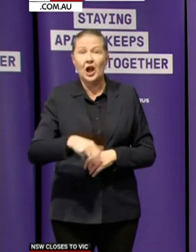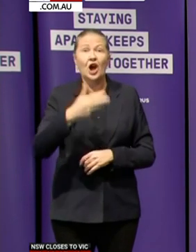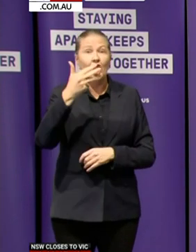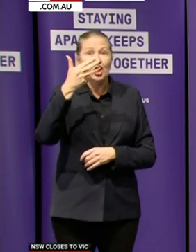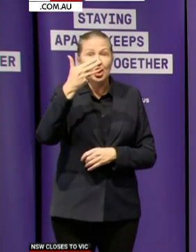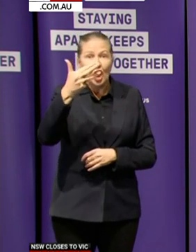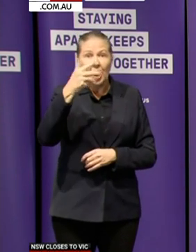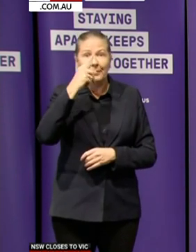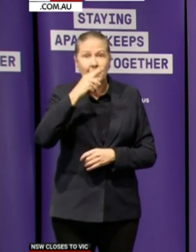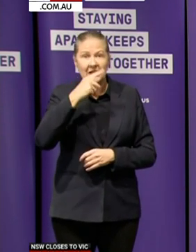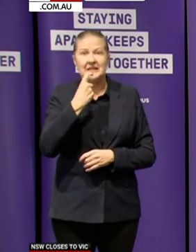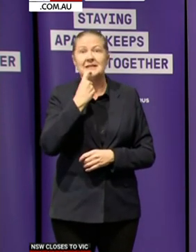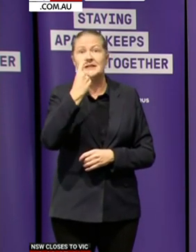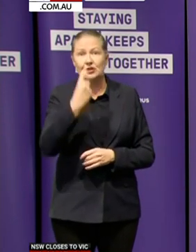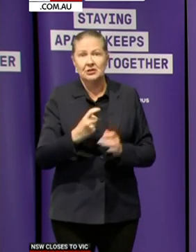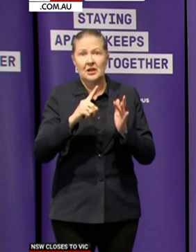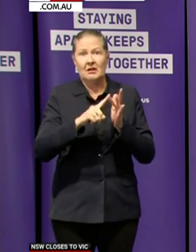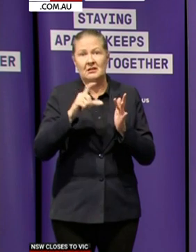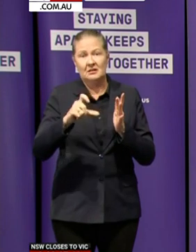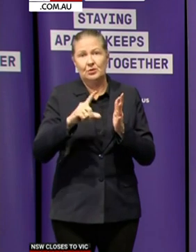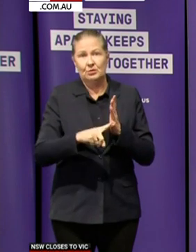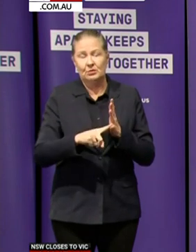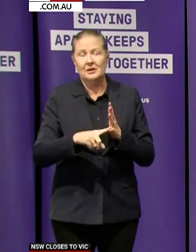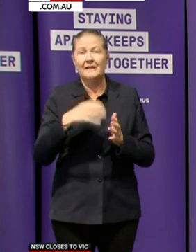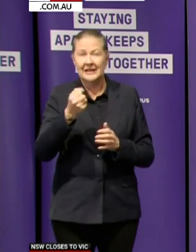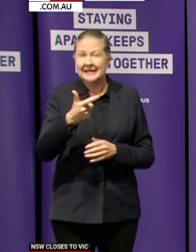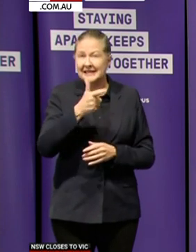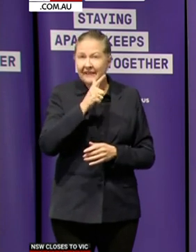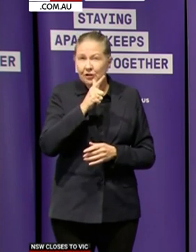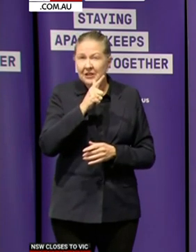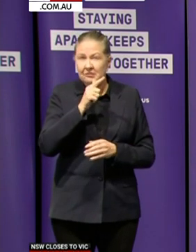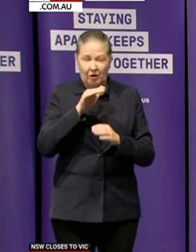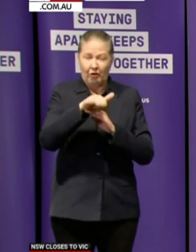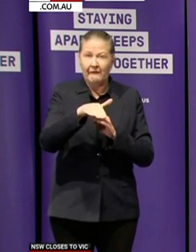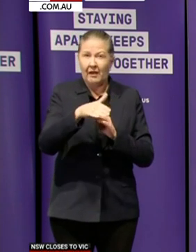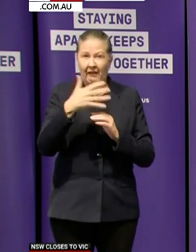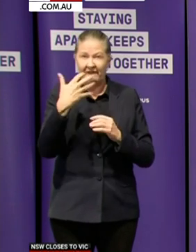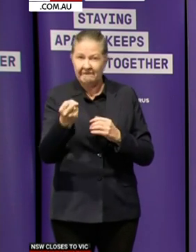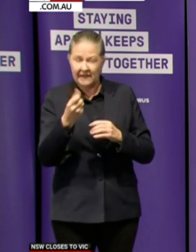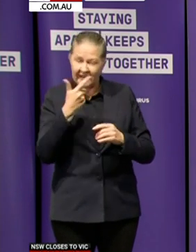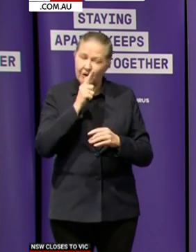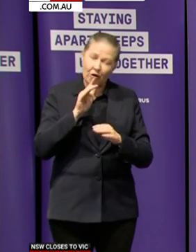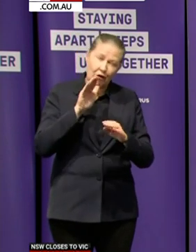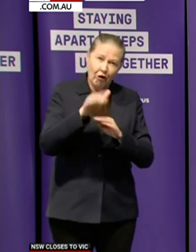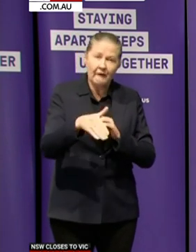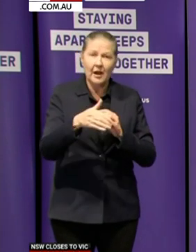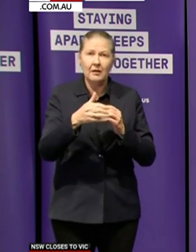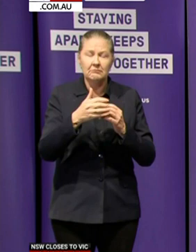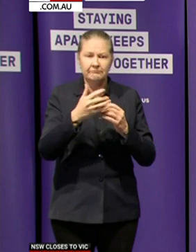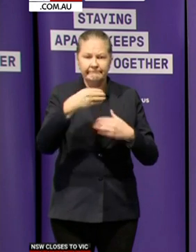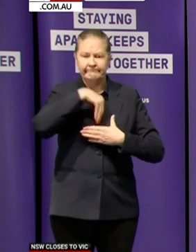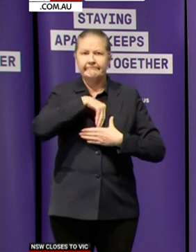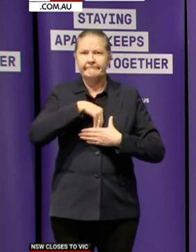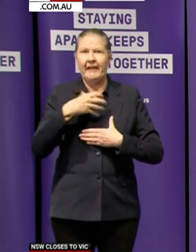care. There are 772 active coronavirus cases across the state, and of course there are